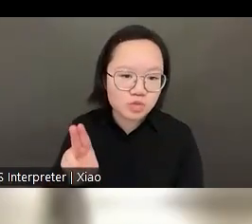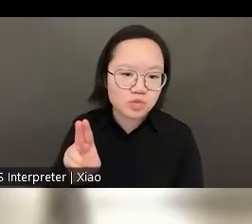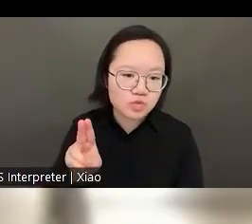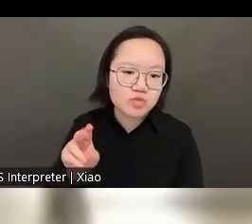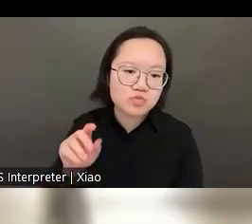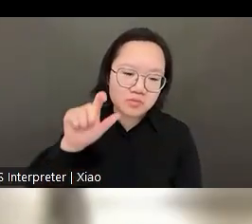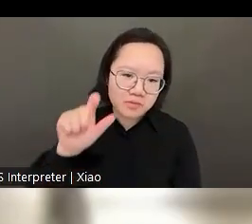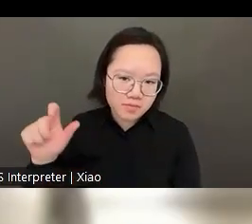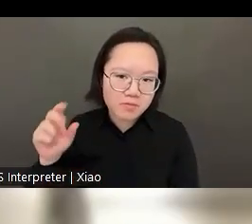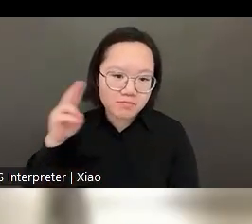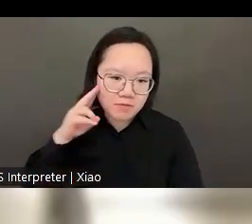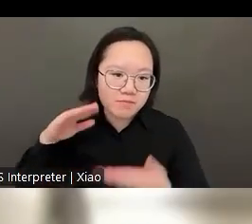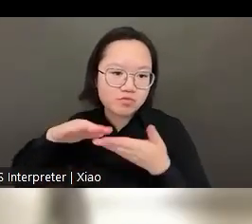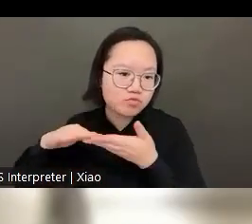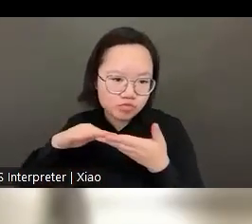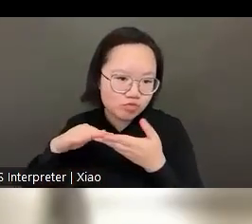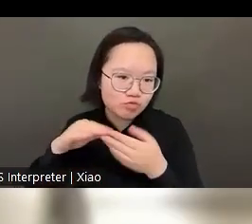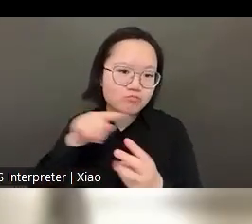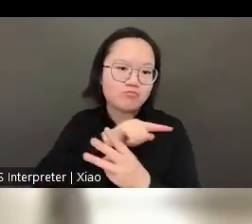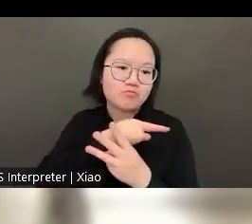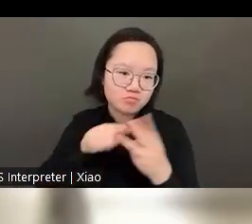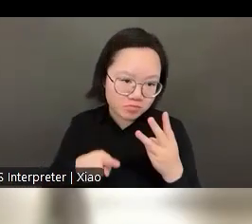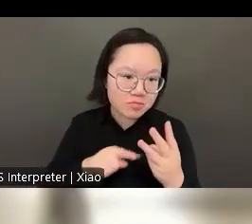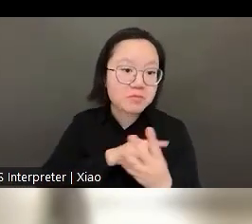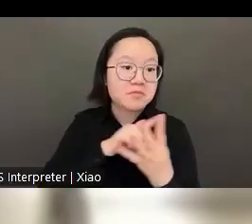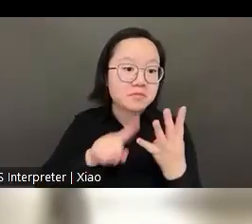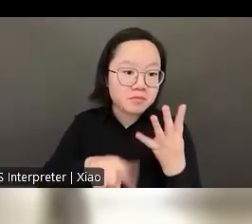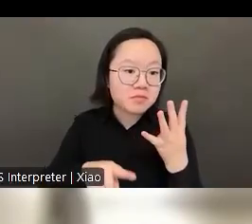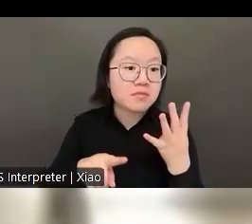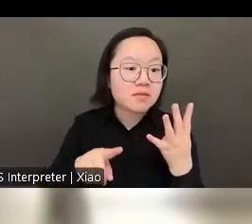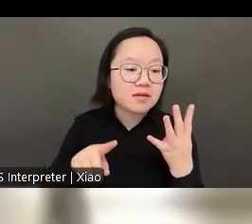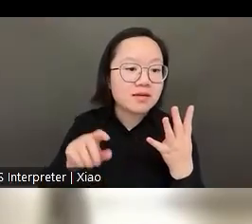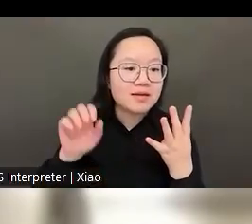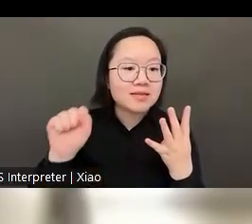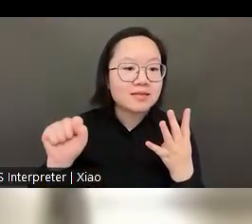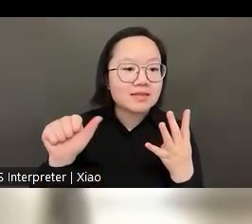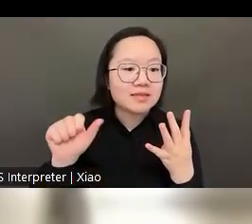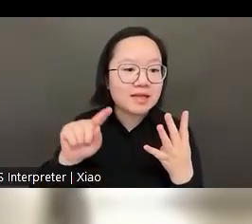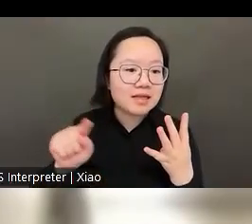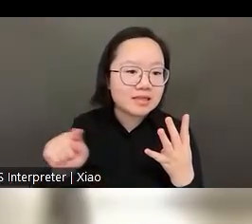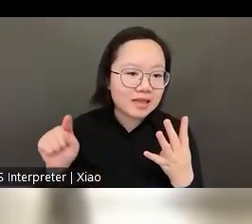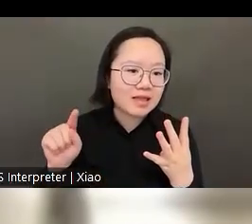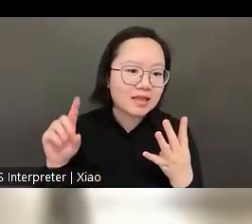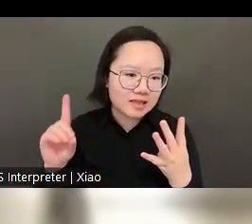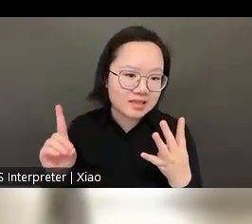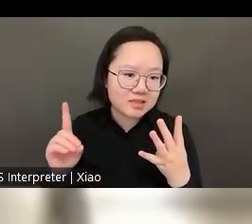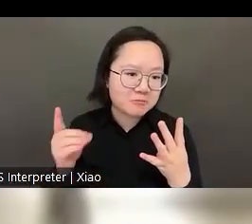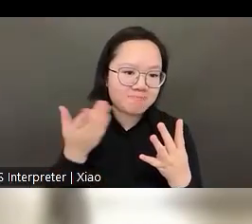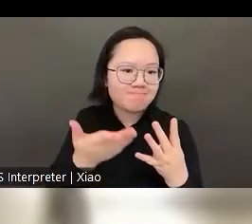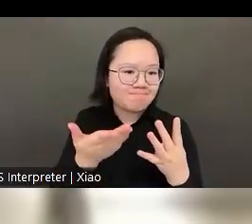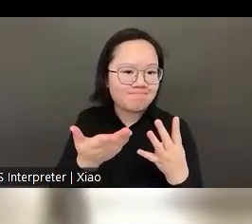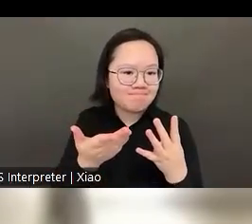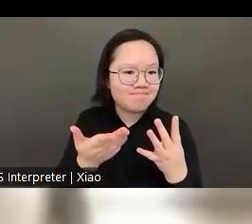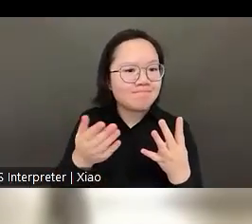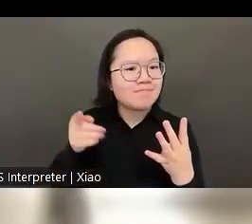Deaf, Nepal. We will also hear from Sazzad Kabir, Development